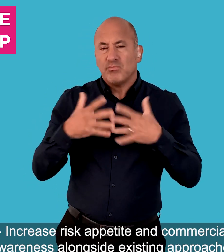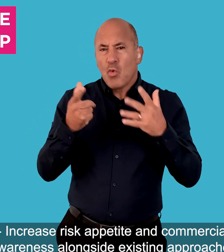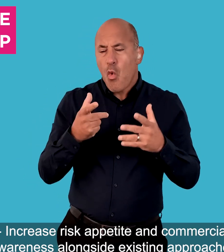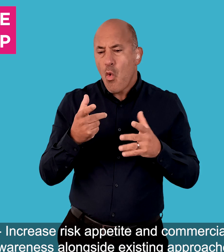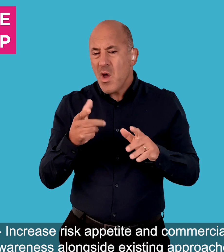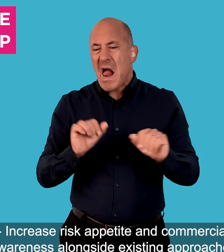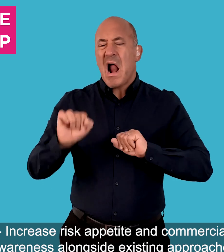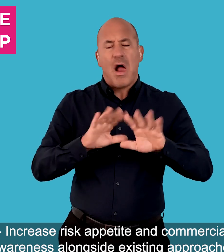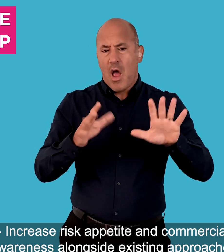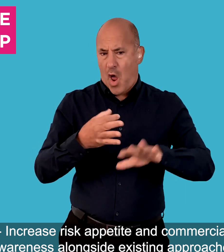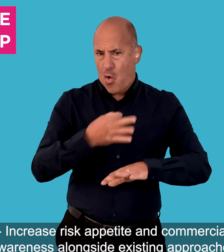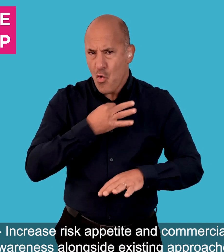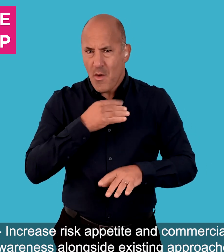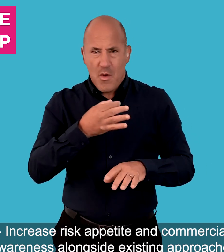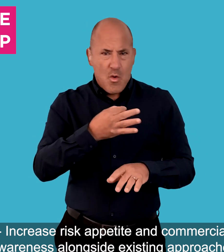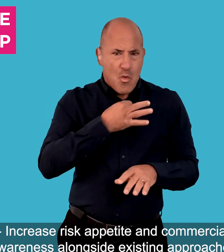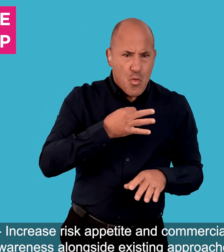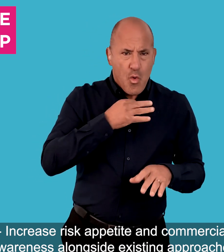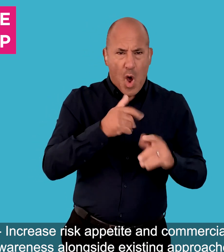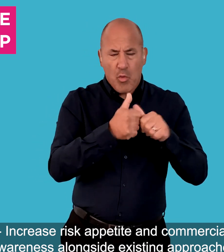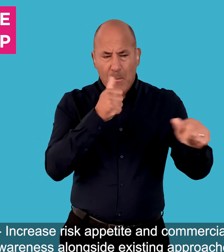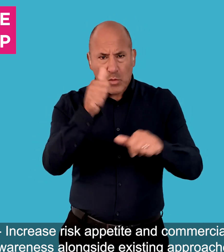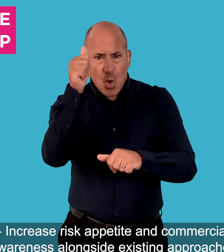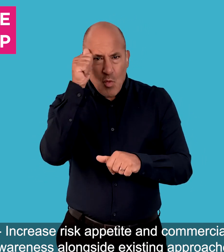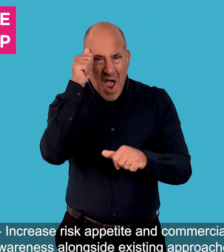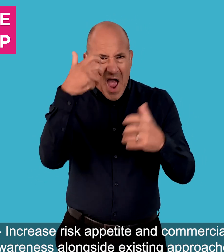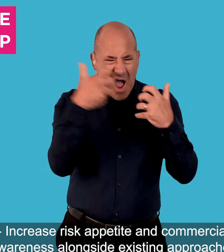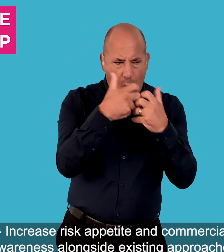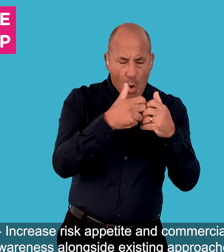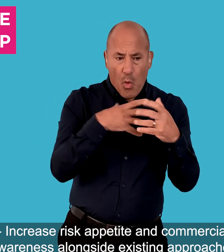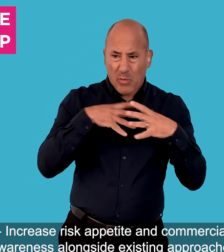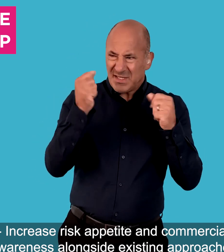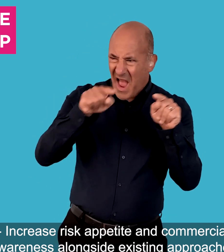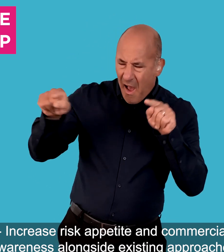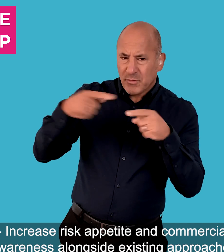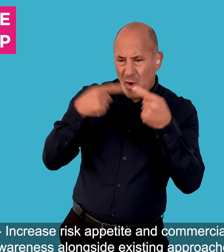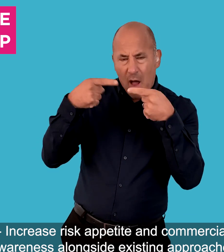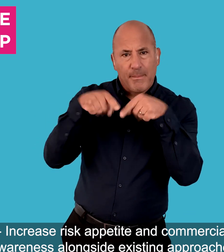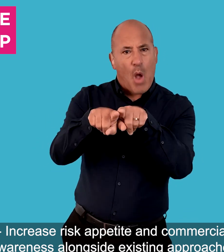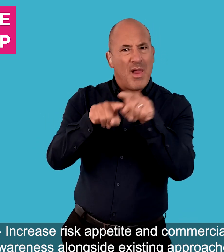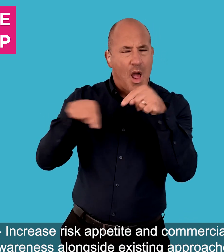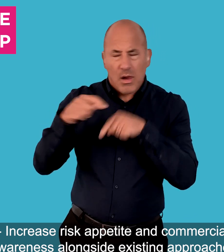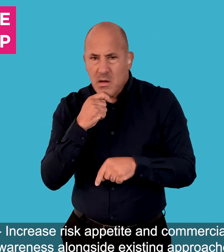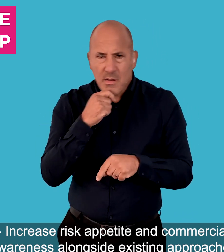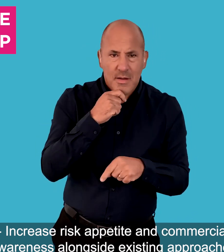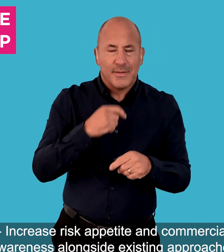Increase risk appetite and commercial awareness alongside existing approaches.